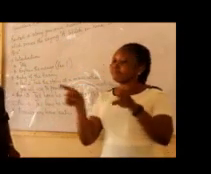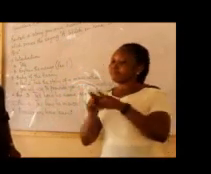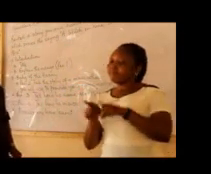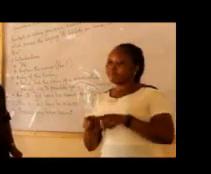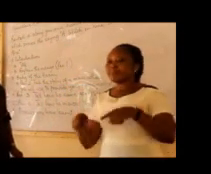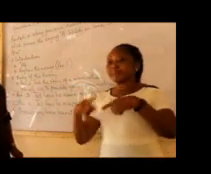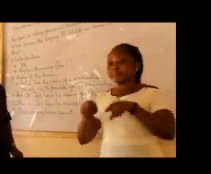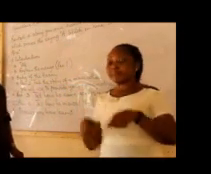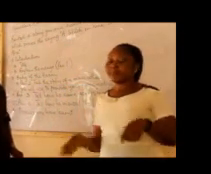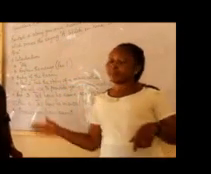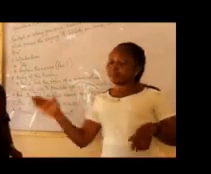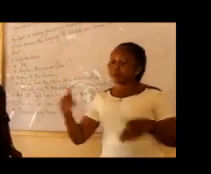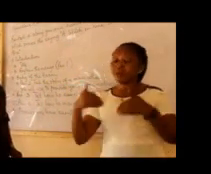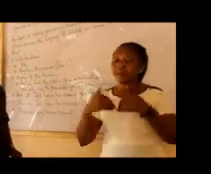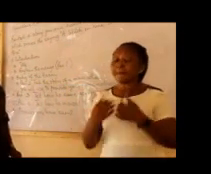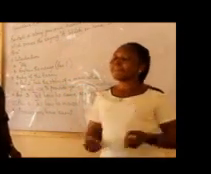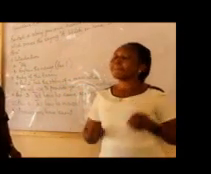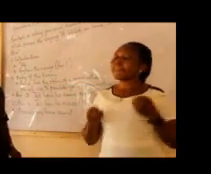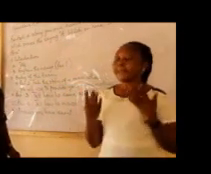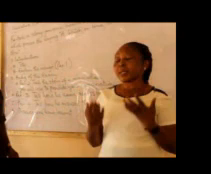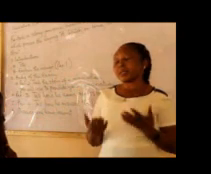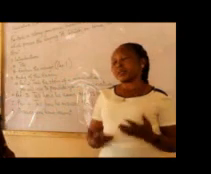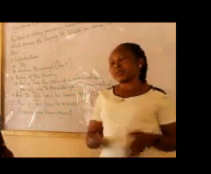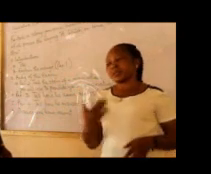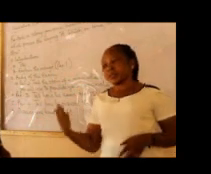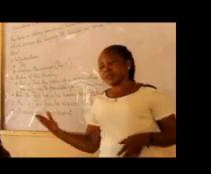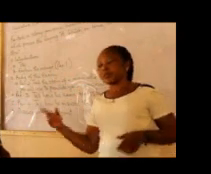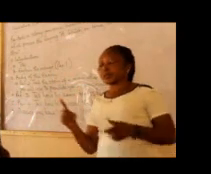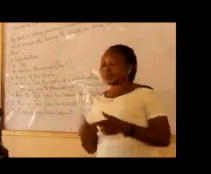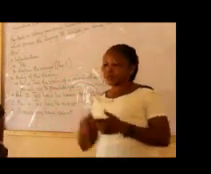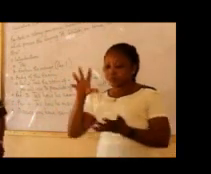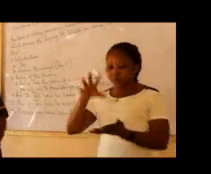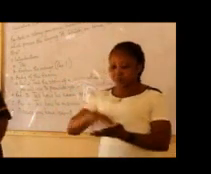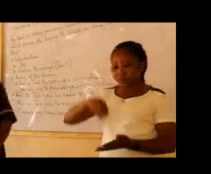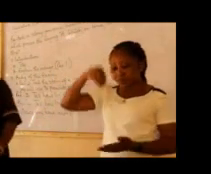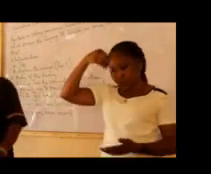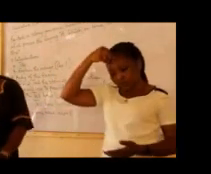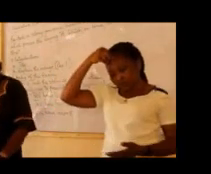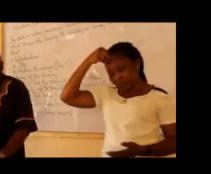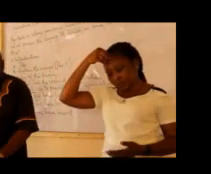they still have a lot to go through.